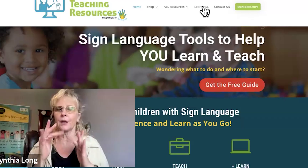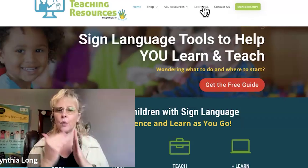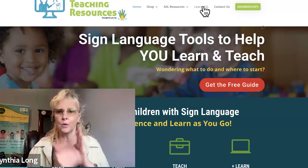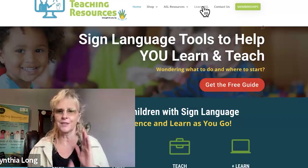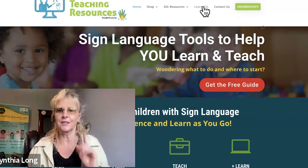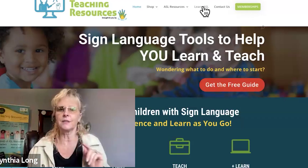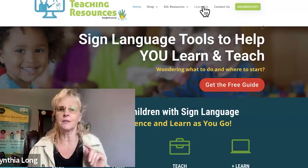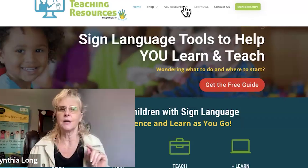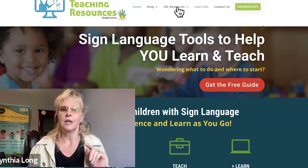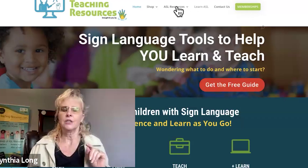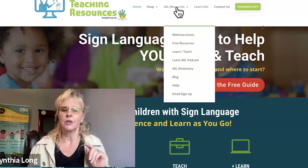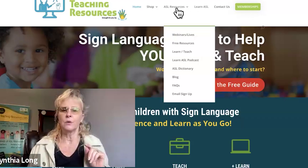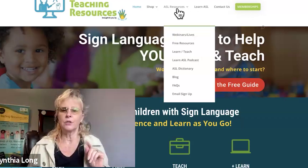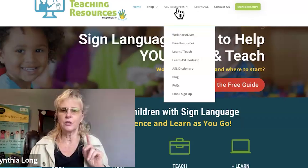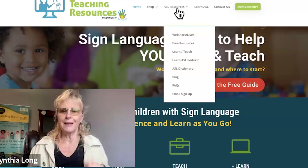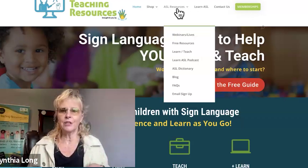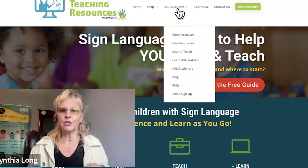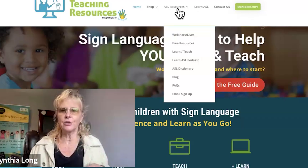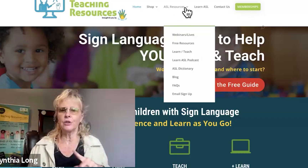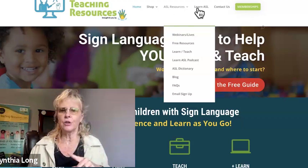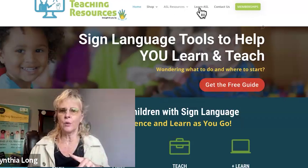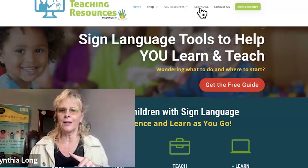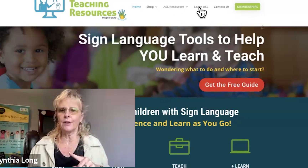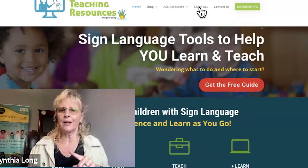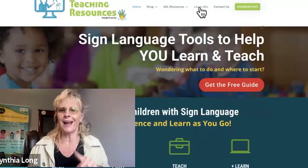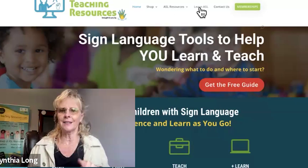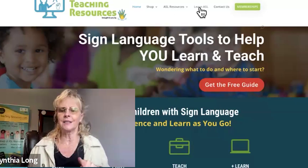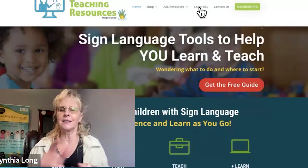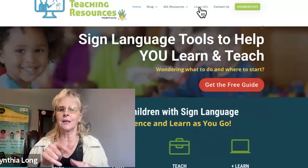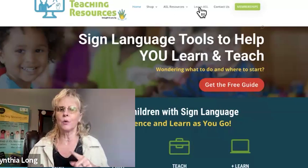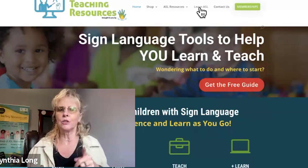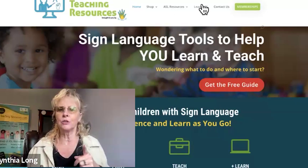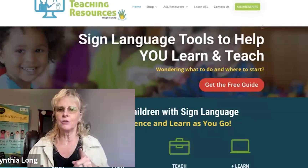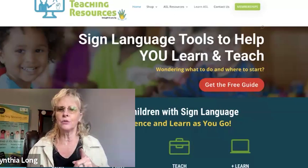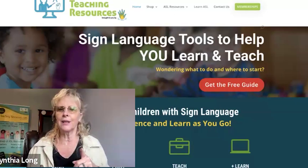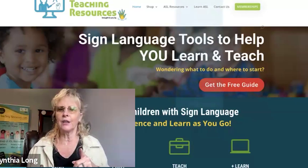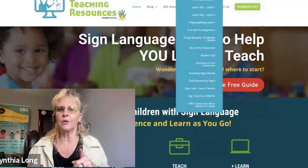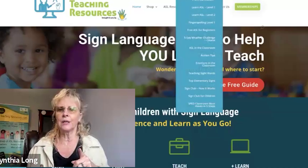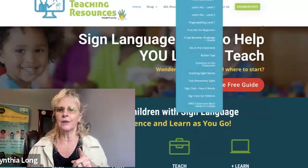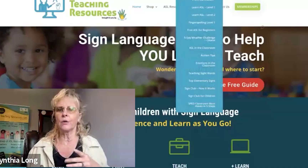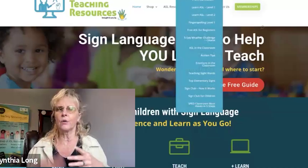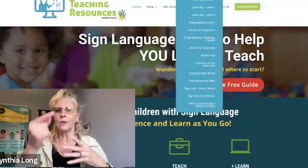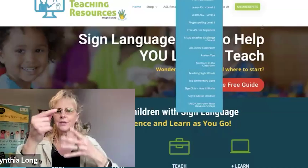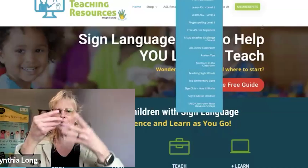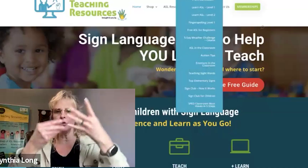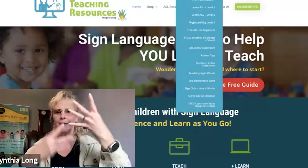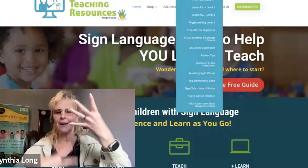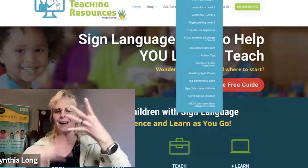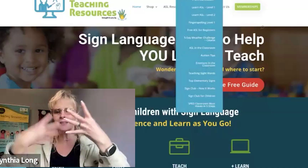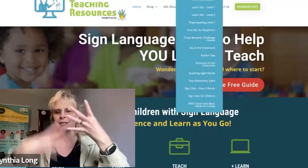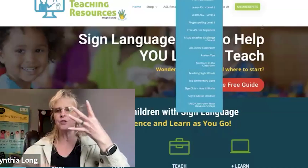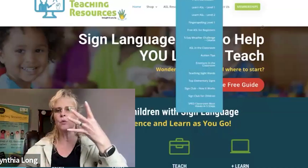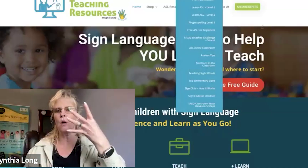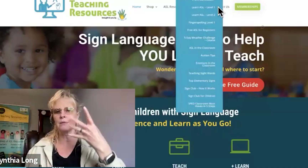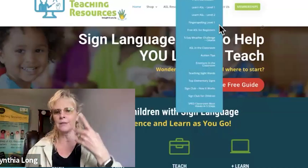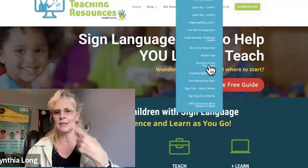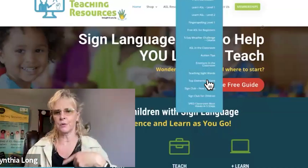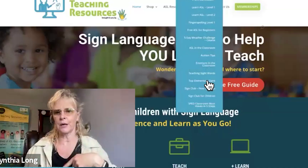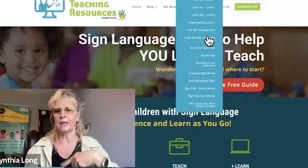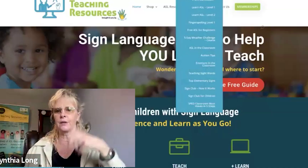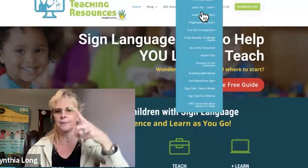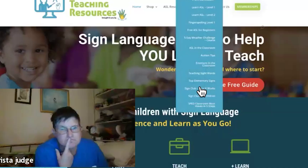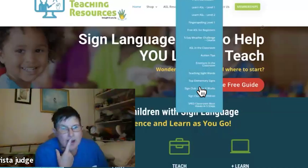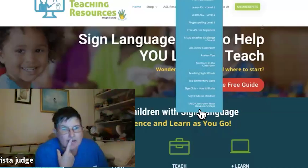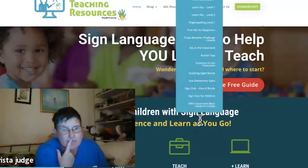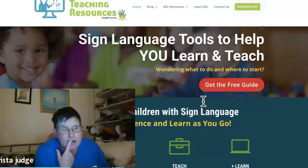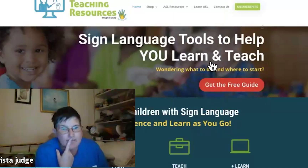the online courses. So I want you to make sure you go in there and access them. Once you do that, you click on courses, you have access to all of these